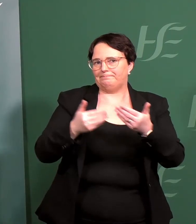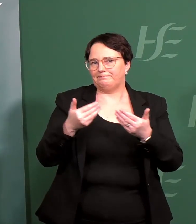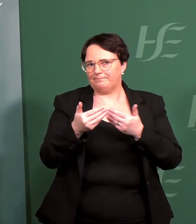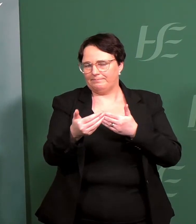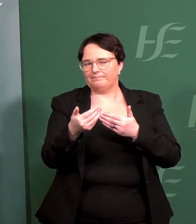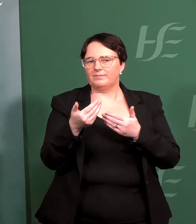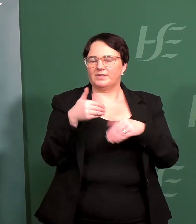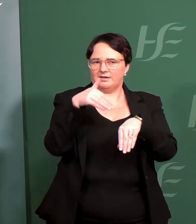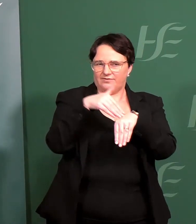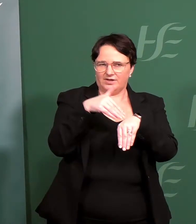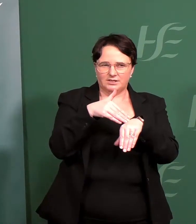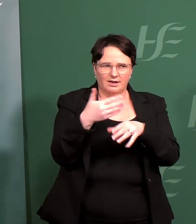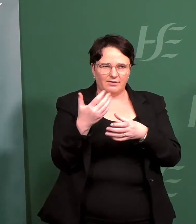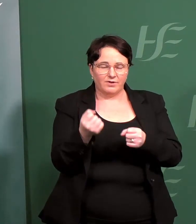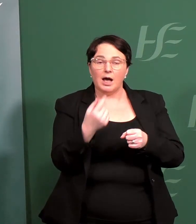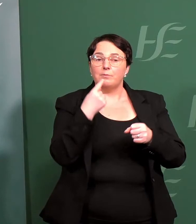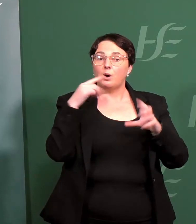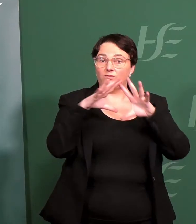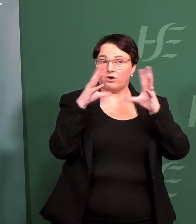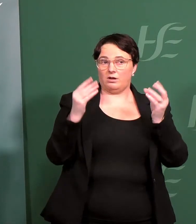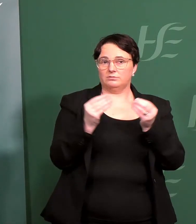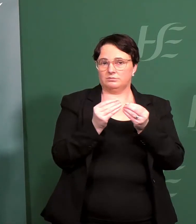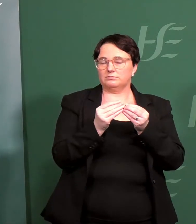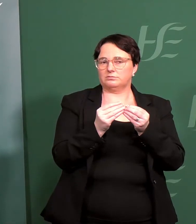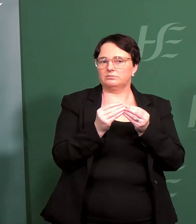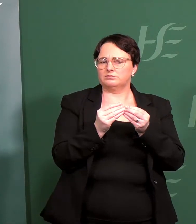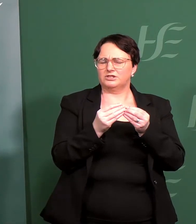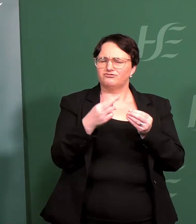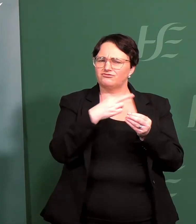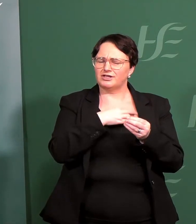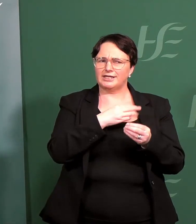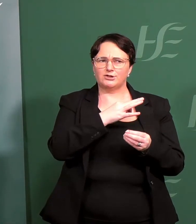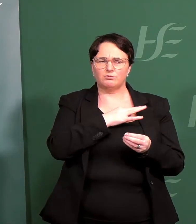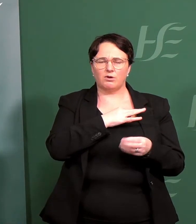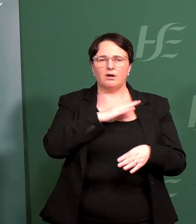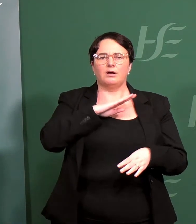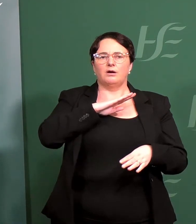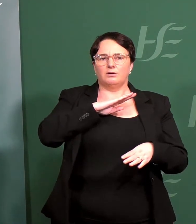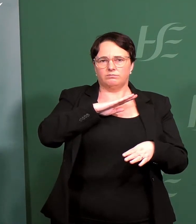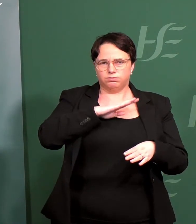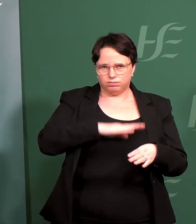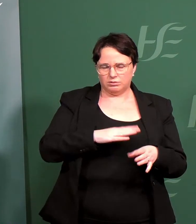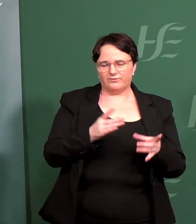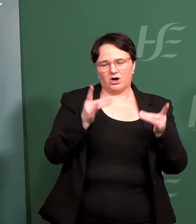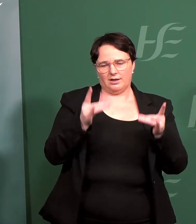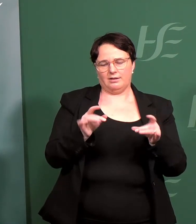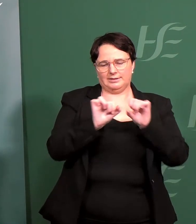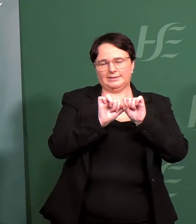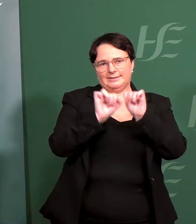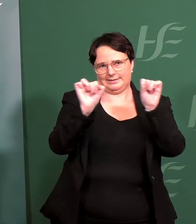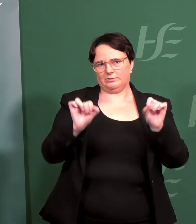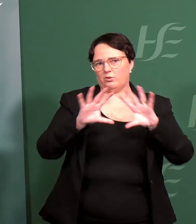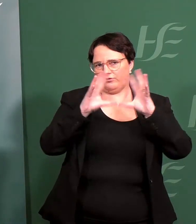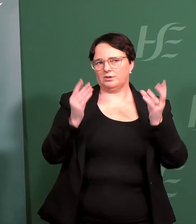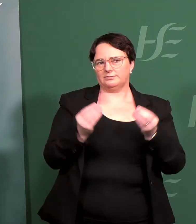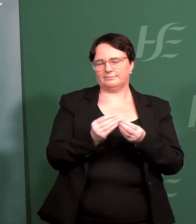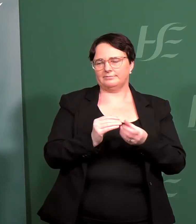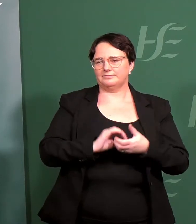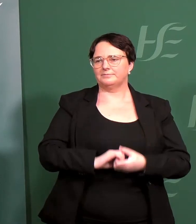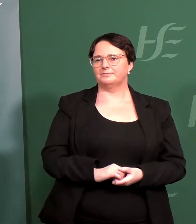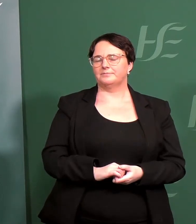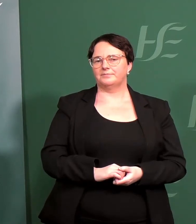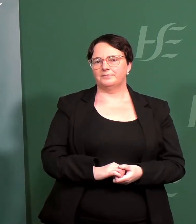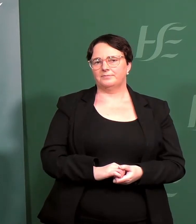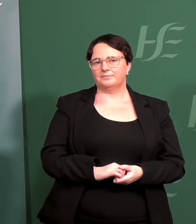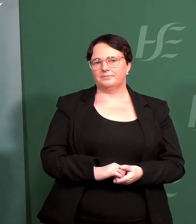that it has, but ultimately a really good relief for our health system overall. I just